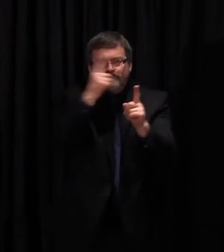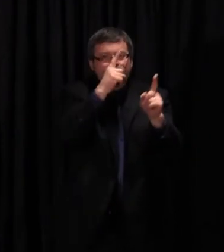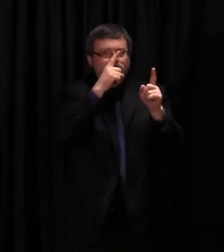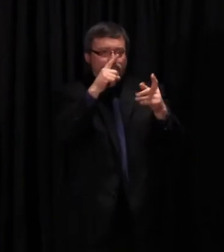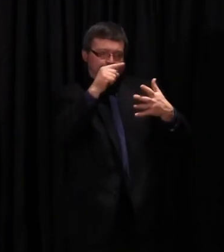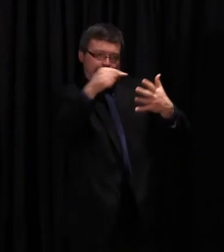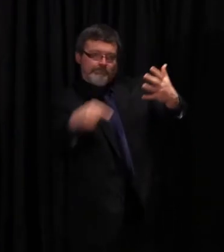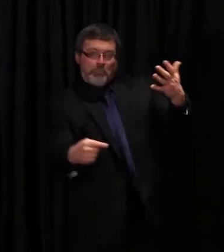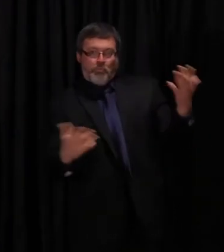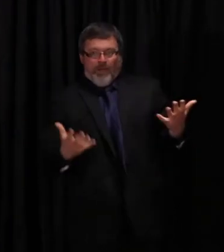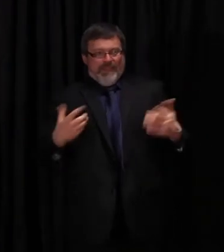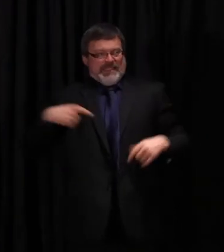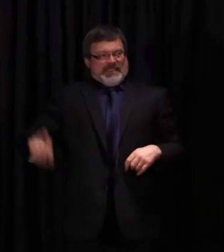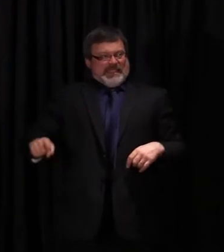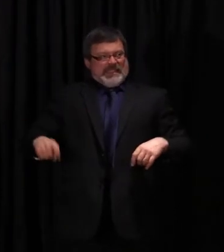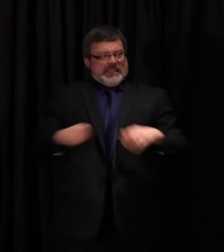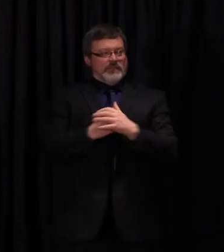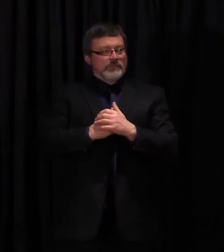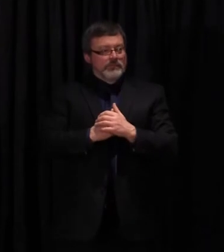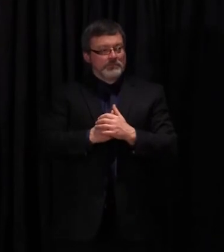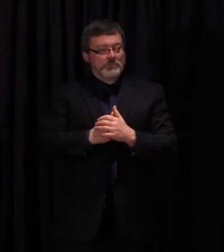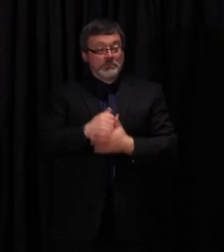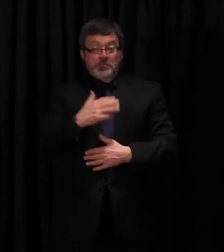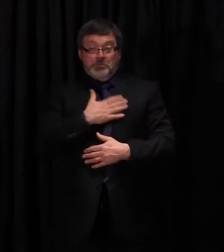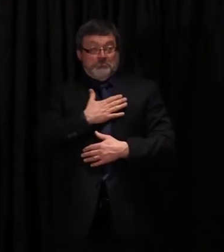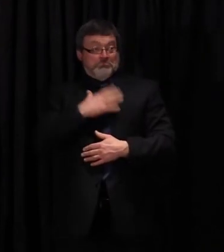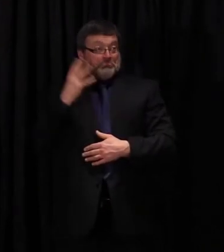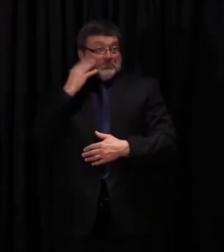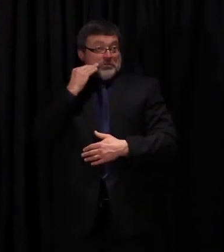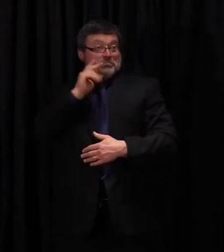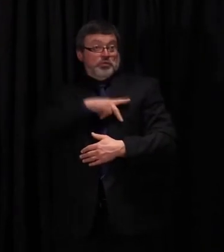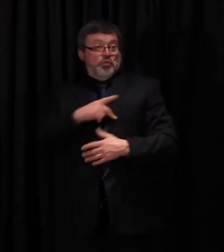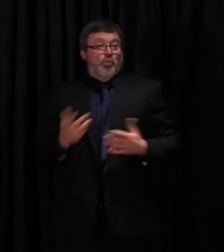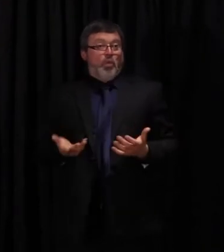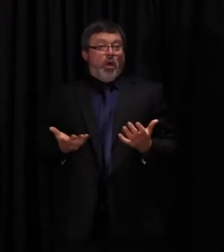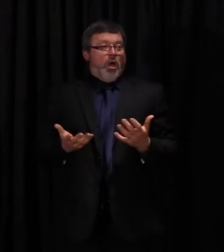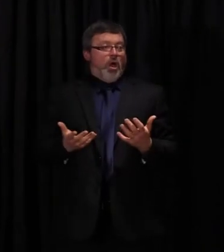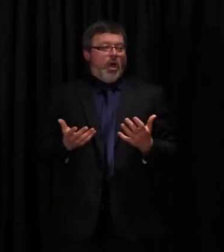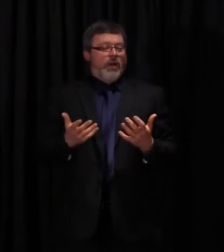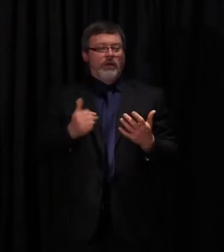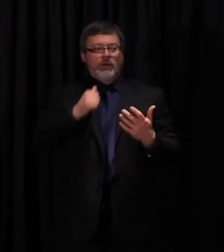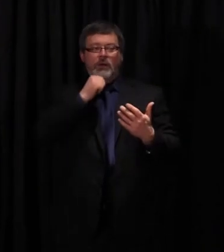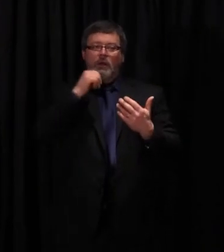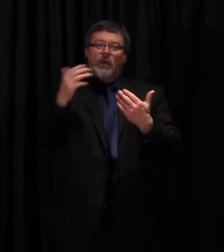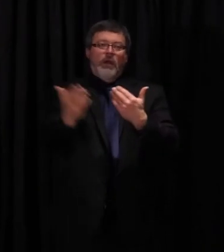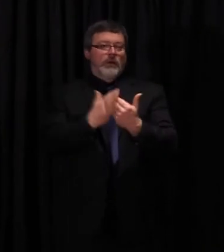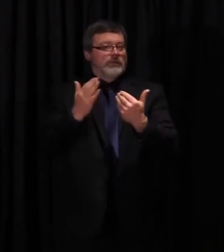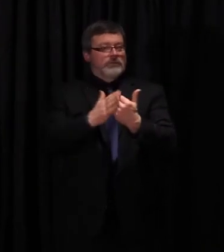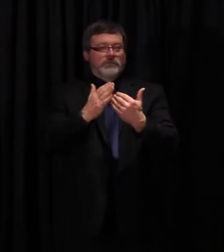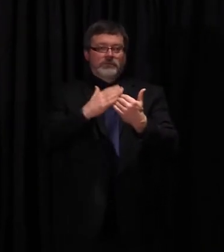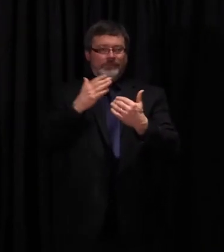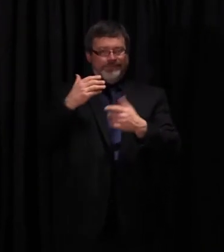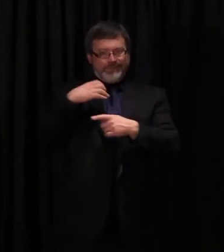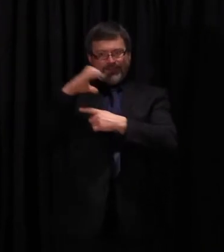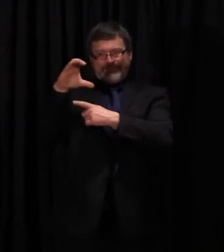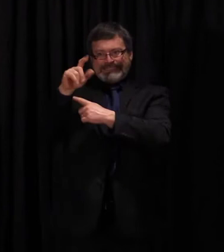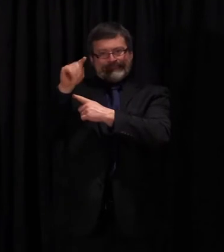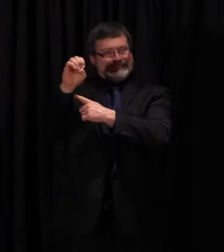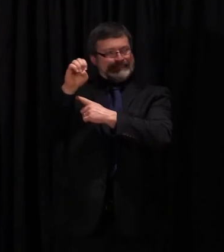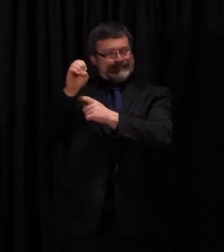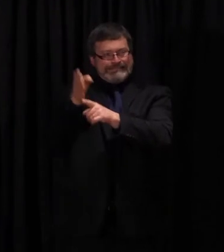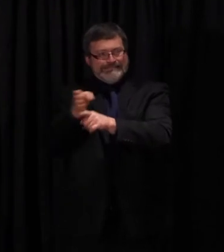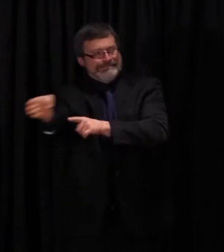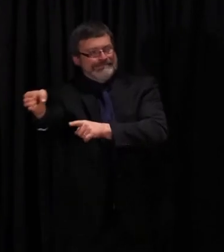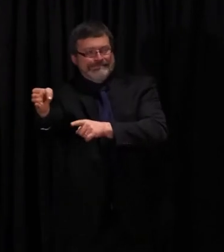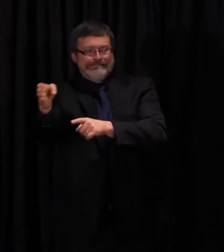say from my own personal experience, it's not easy to choose the CTE track, even when it's your